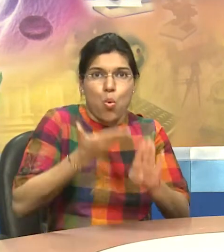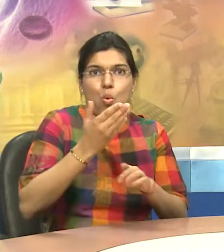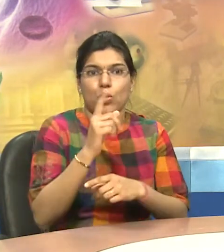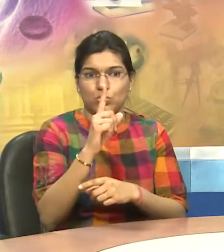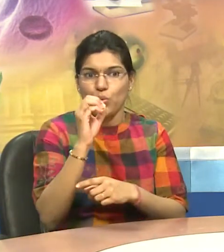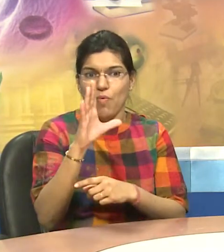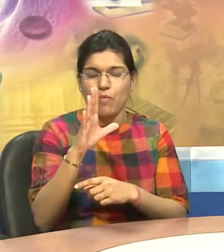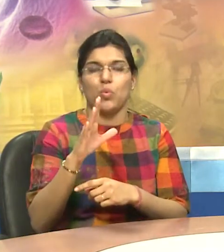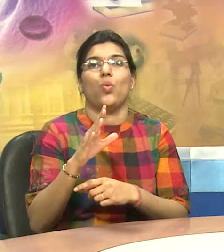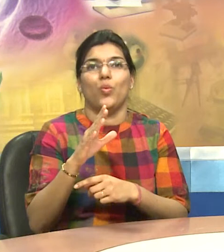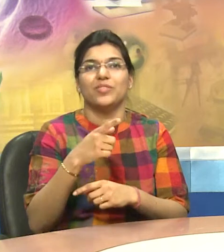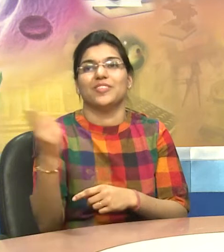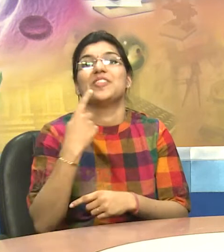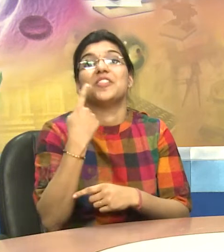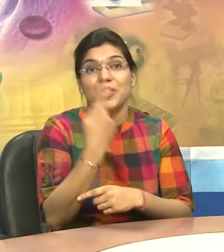his research.